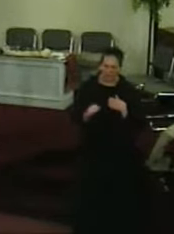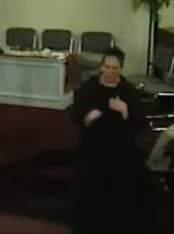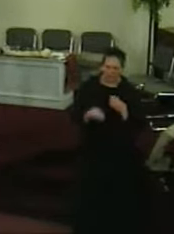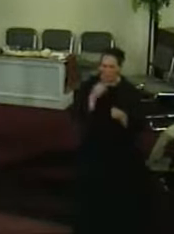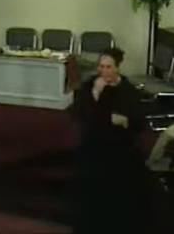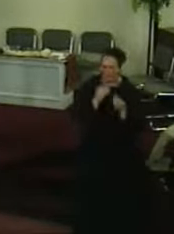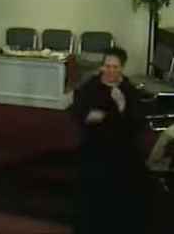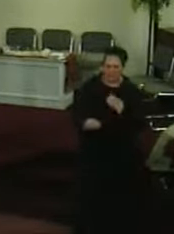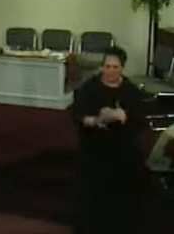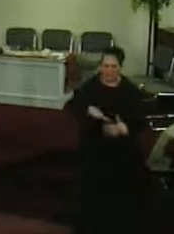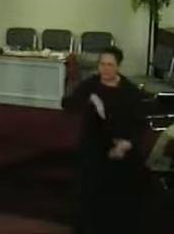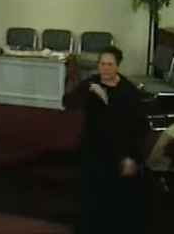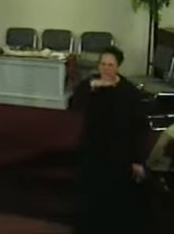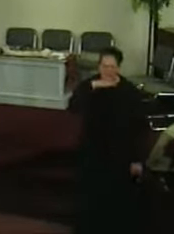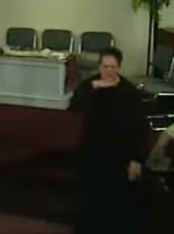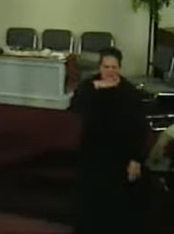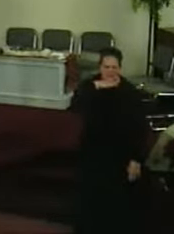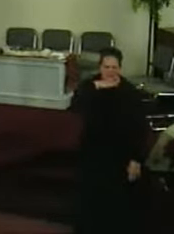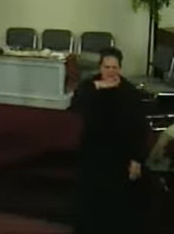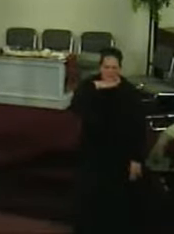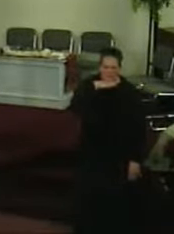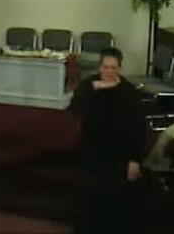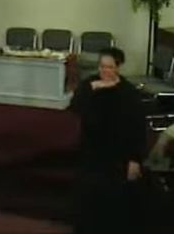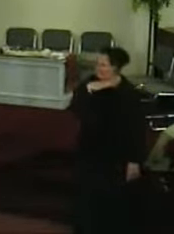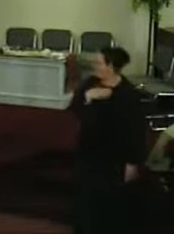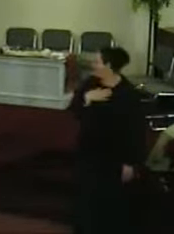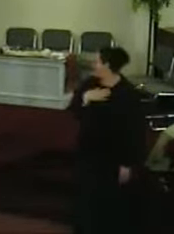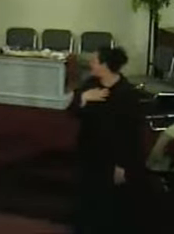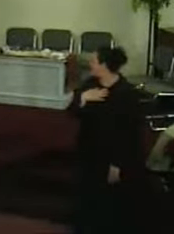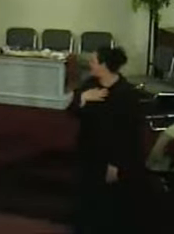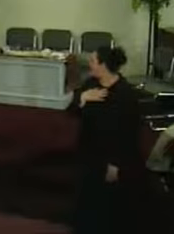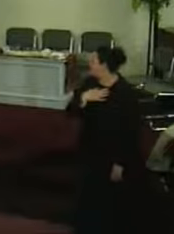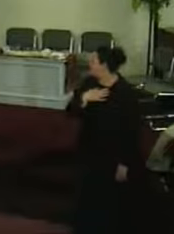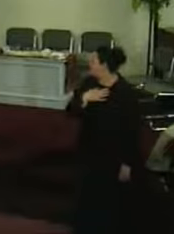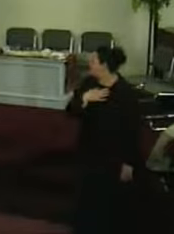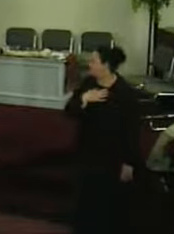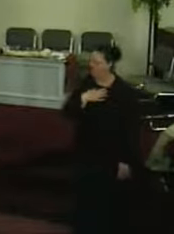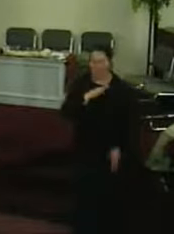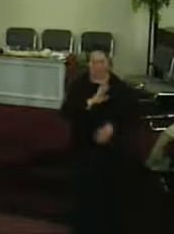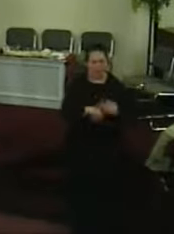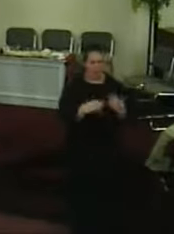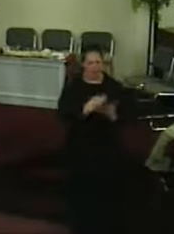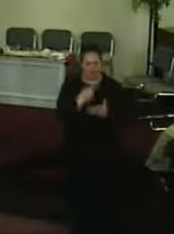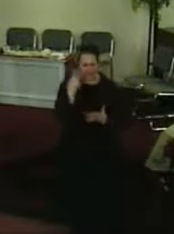sick and tired. Look at that. It's all I can see is manna.